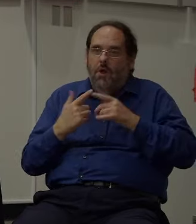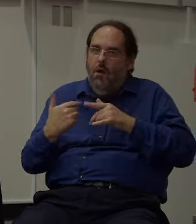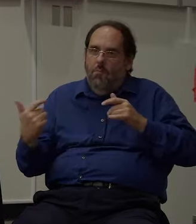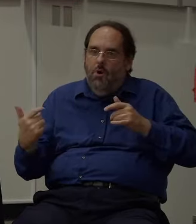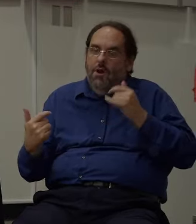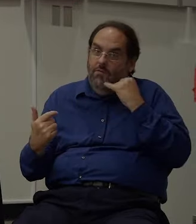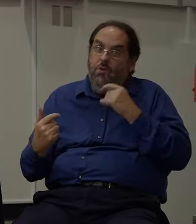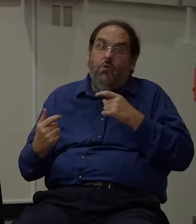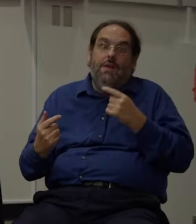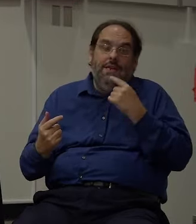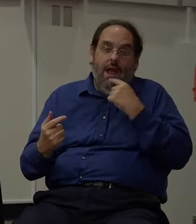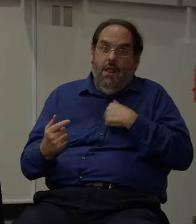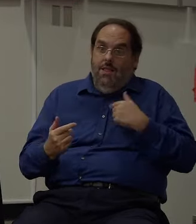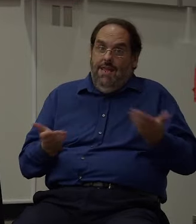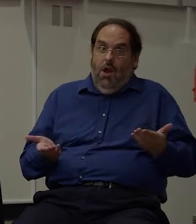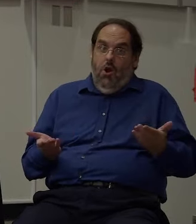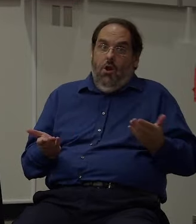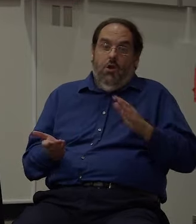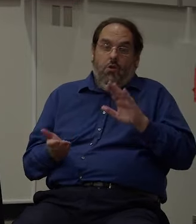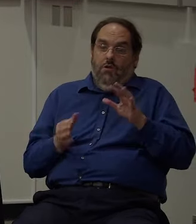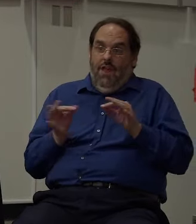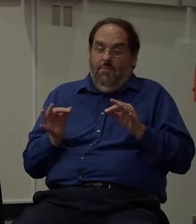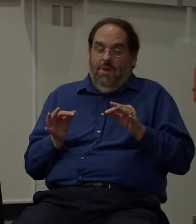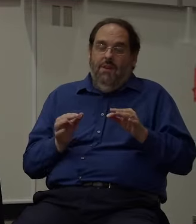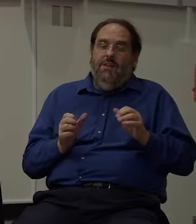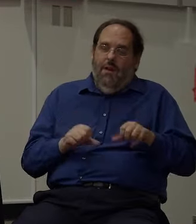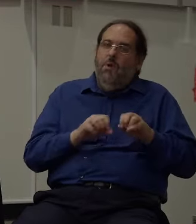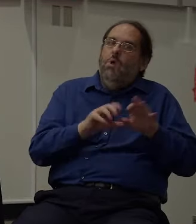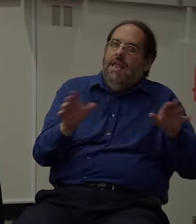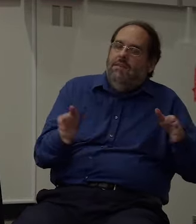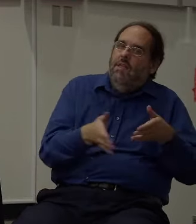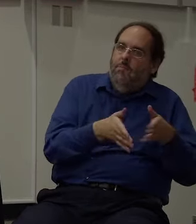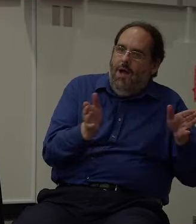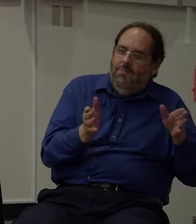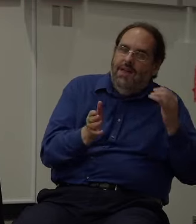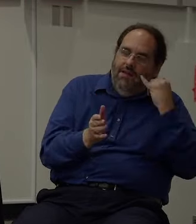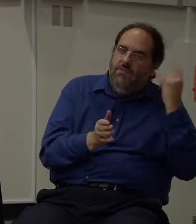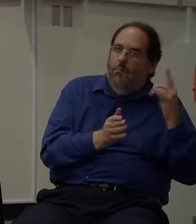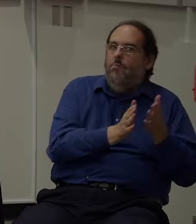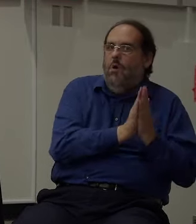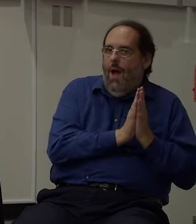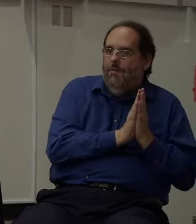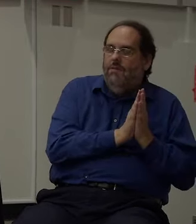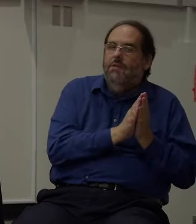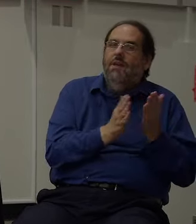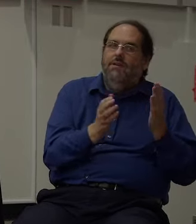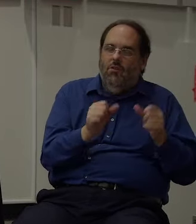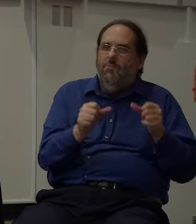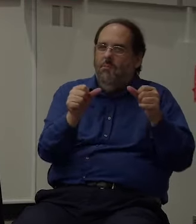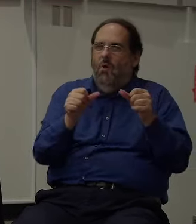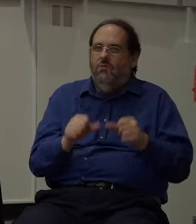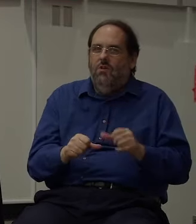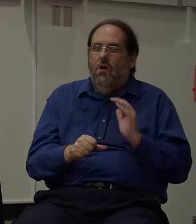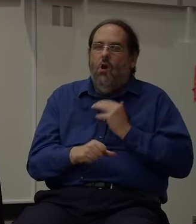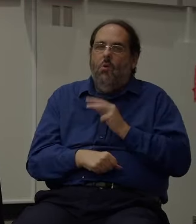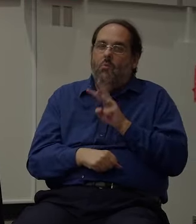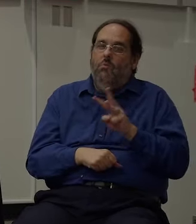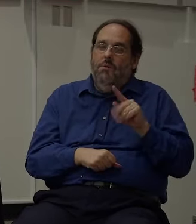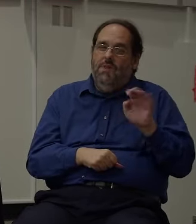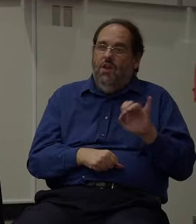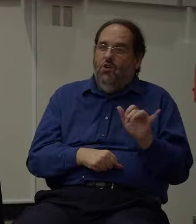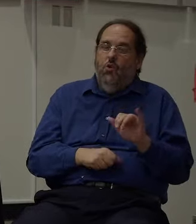you provide in the statement are releasable to the public upon request and may be posted on Metro's